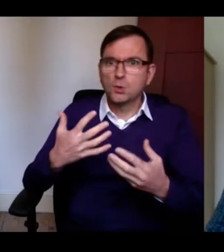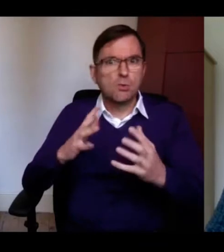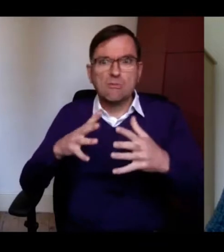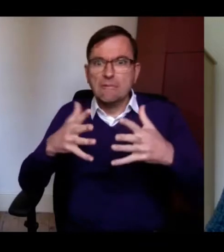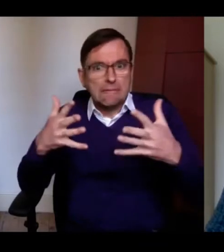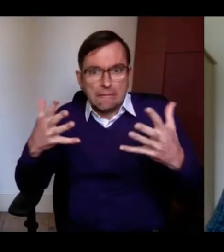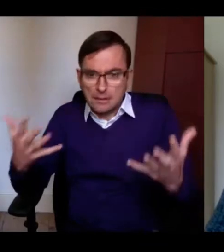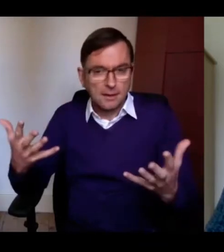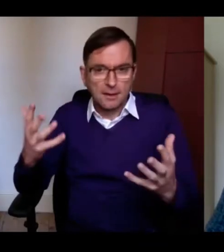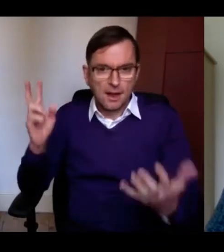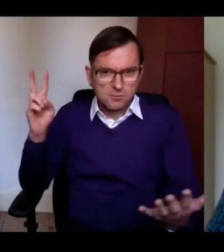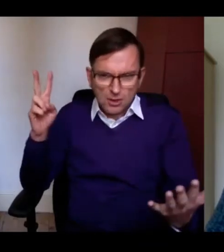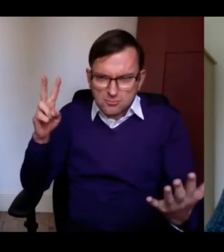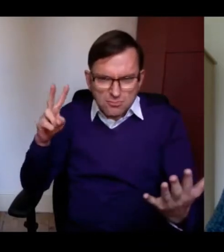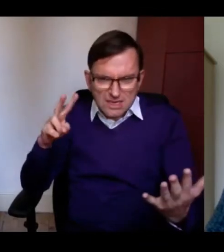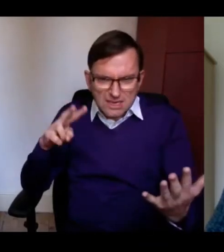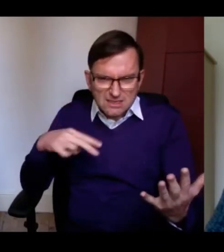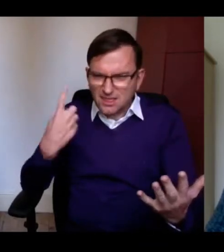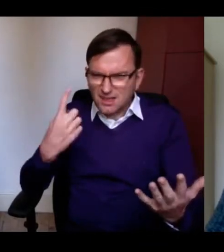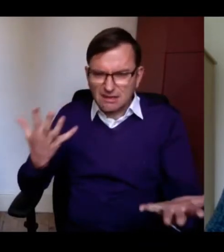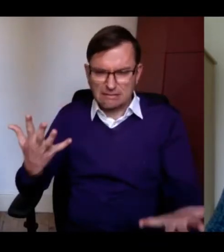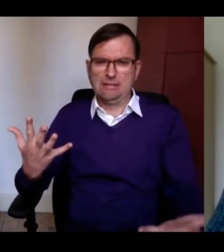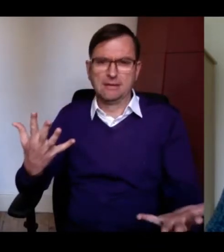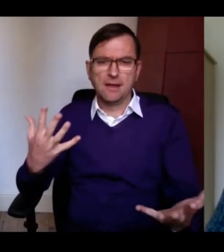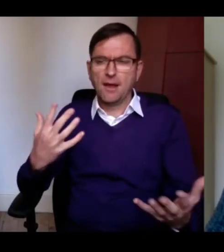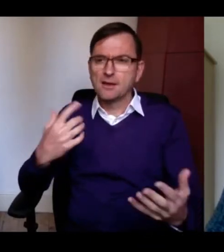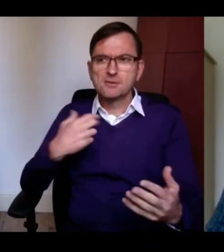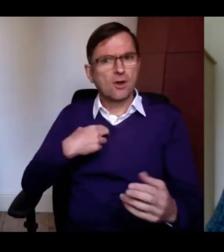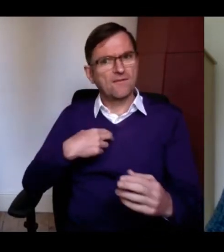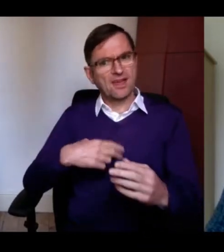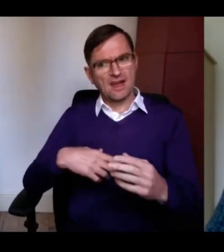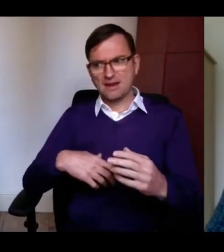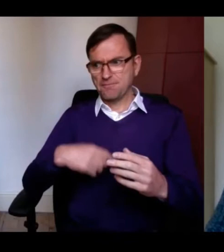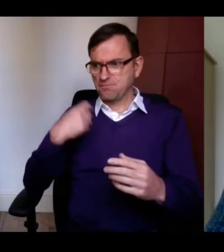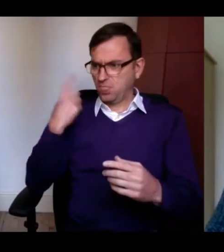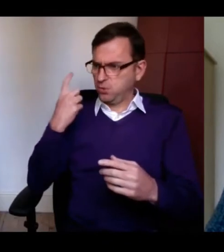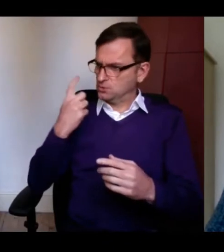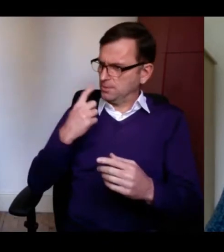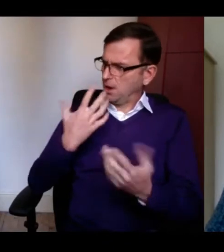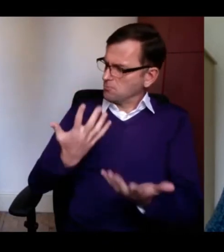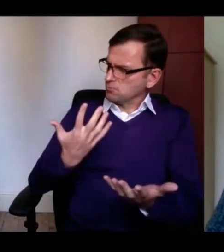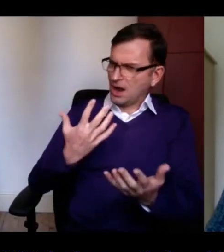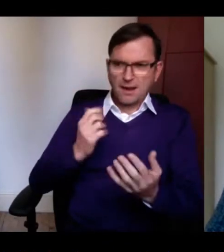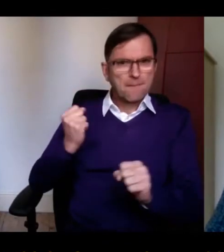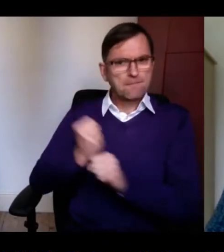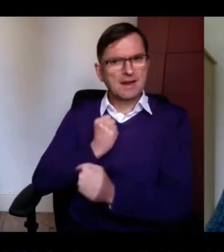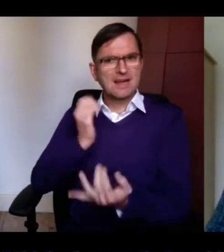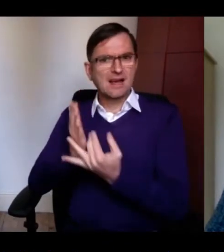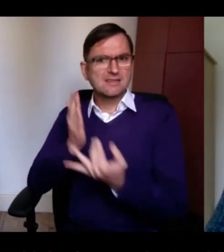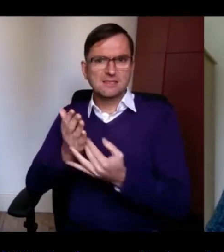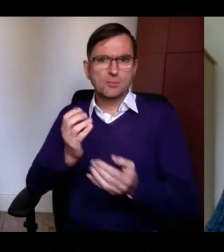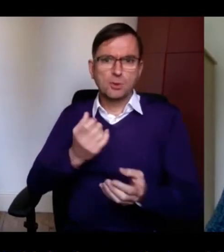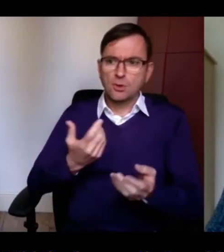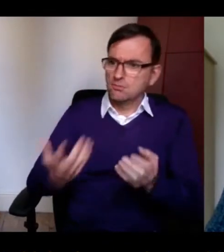jargon, technical language. And I read it and I think, I'm not clear. And I